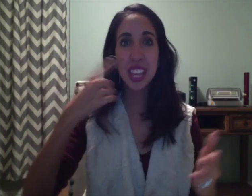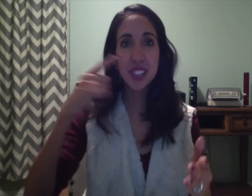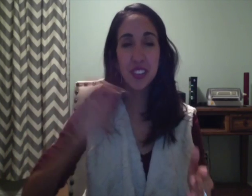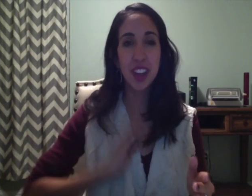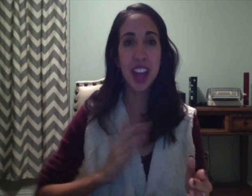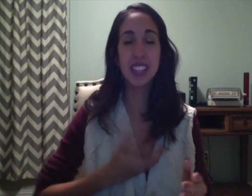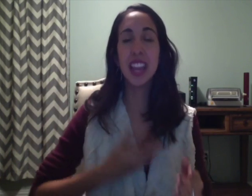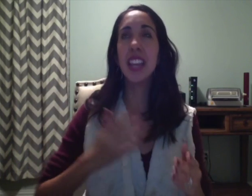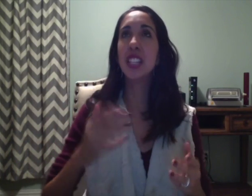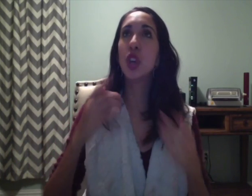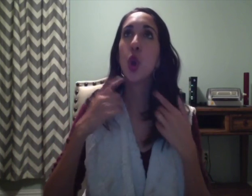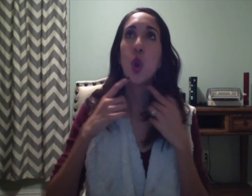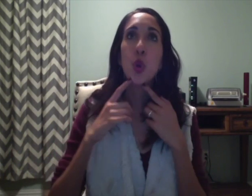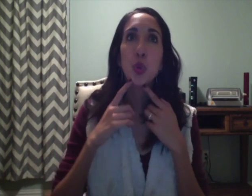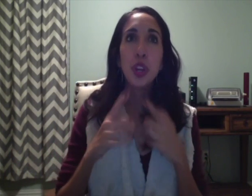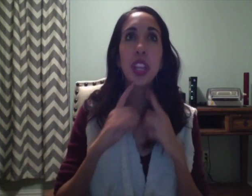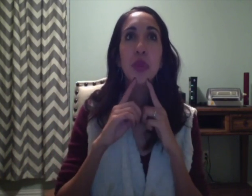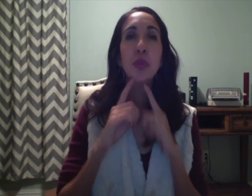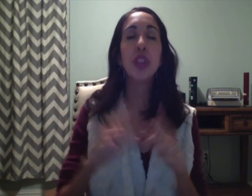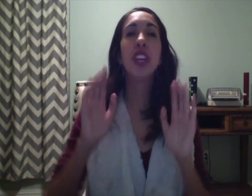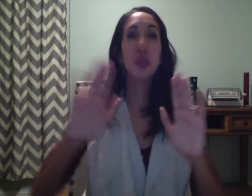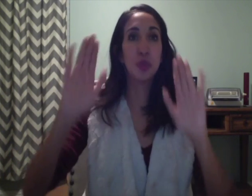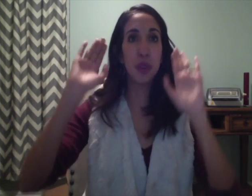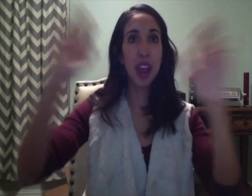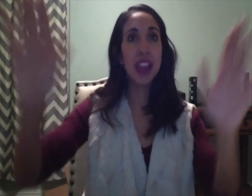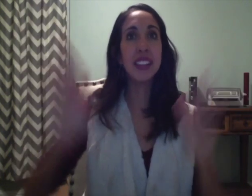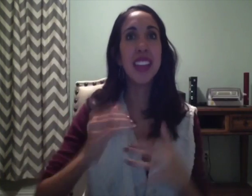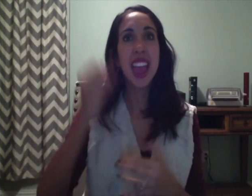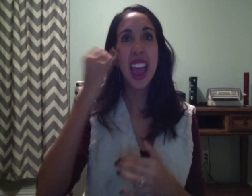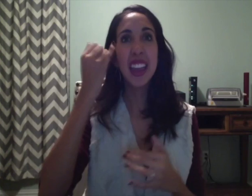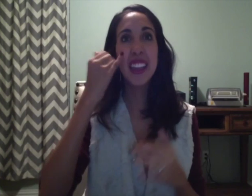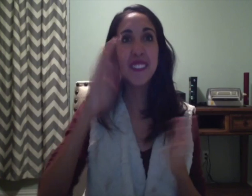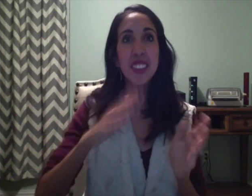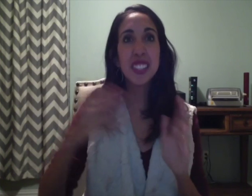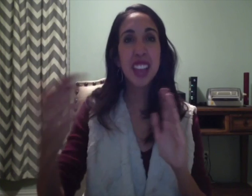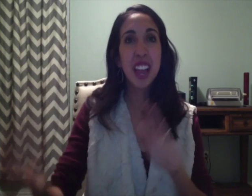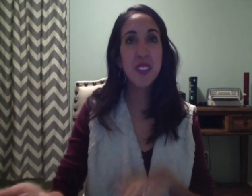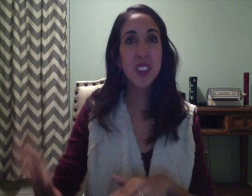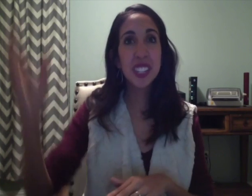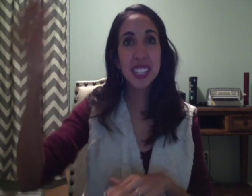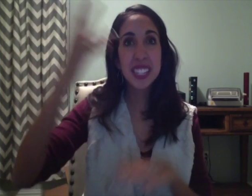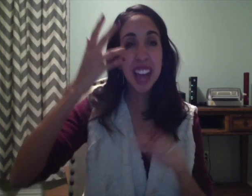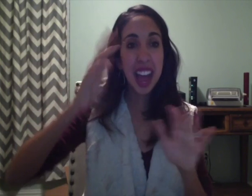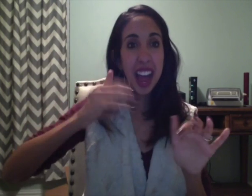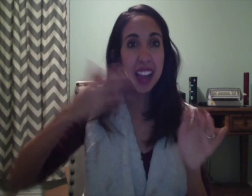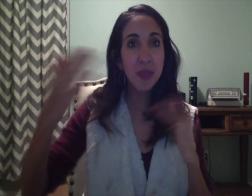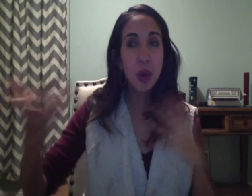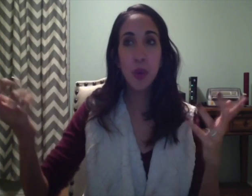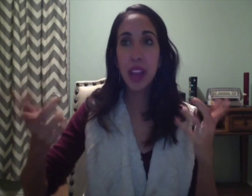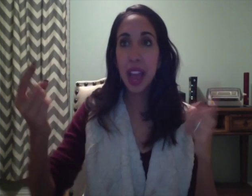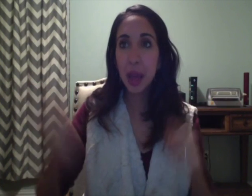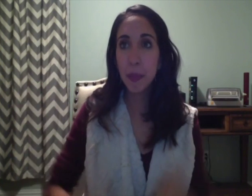for us, and it's really, really great. And if the sun were to die, what would